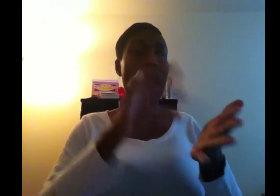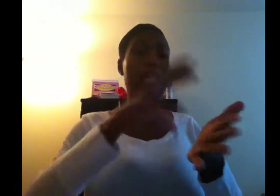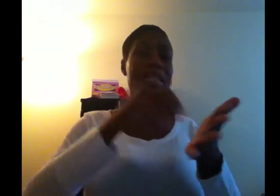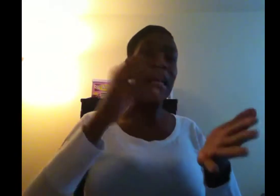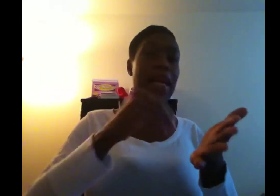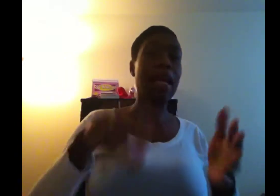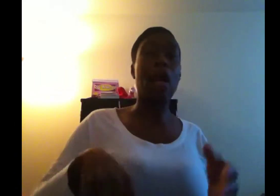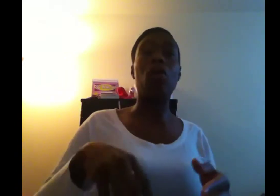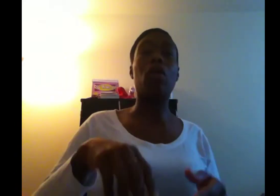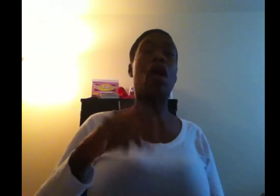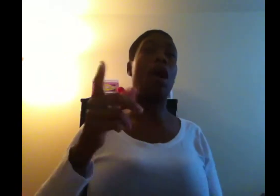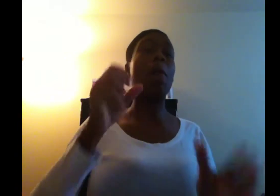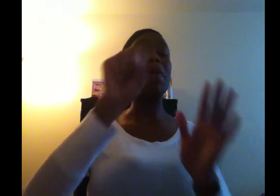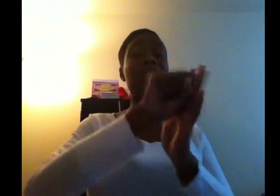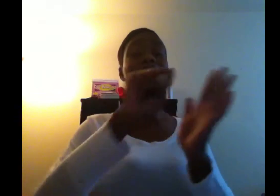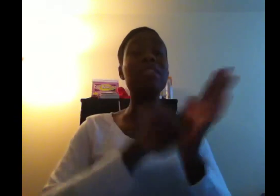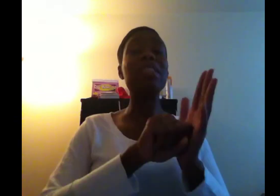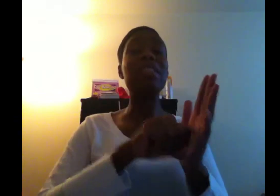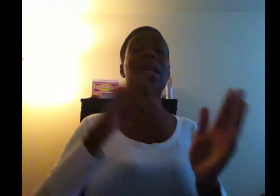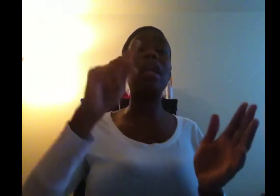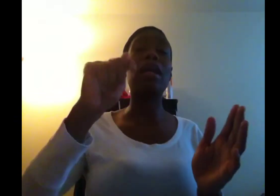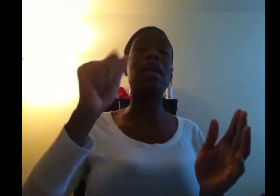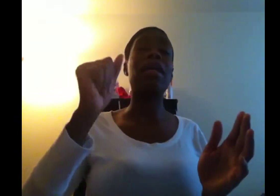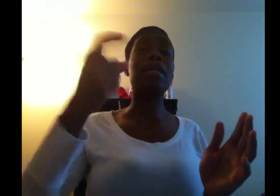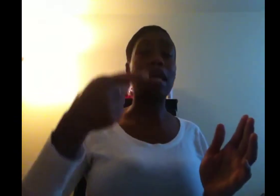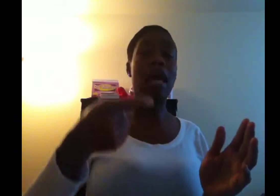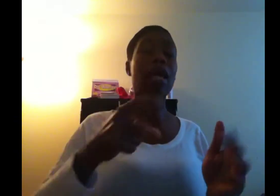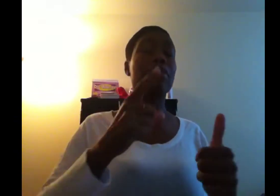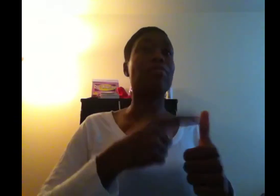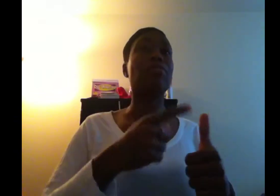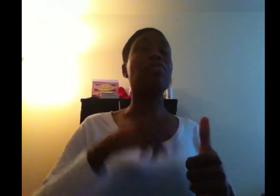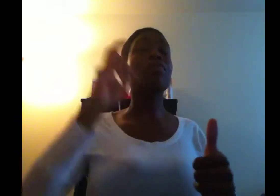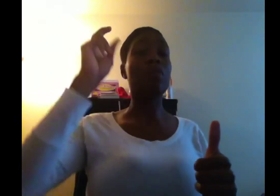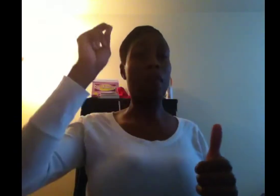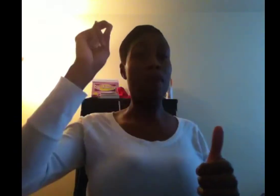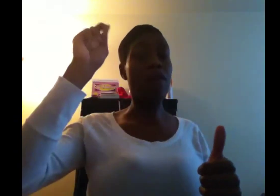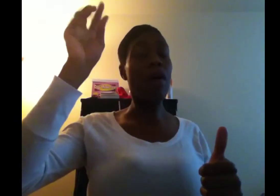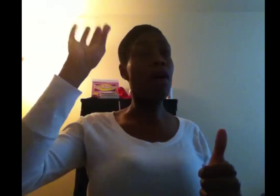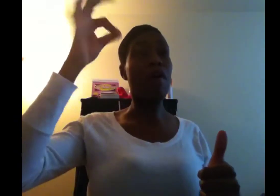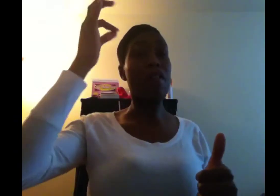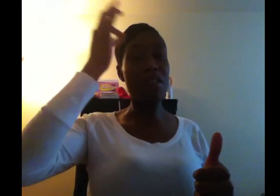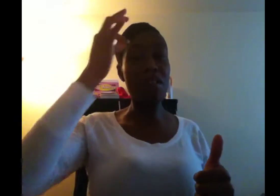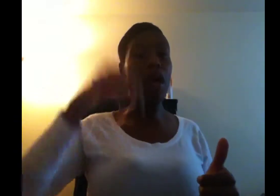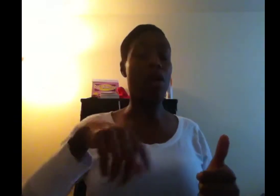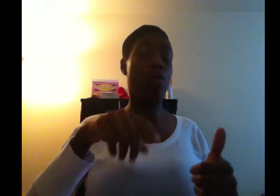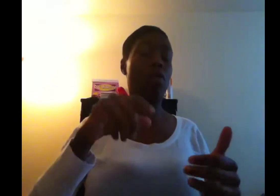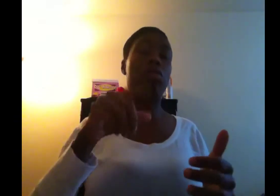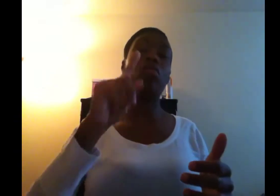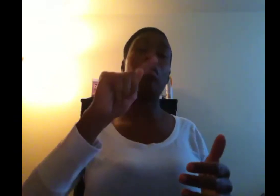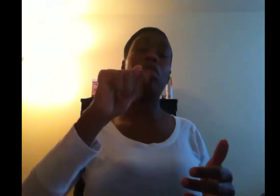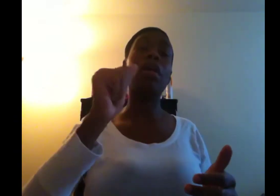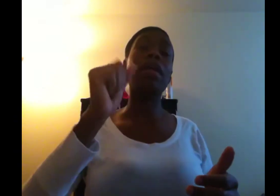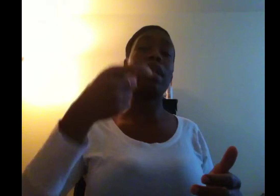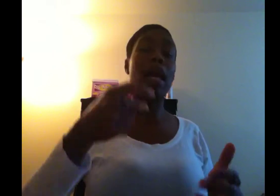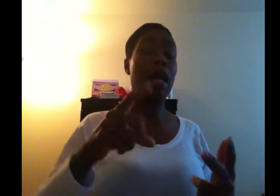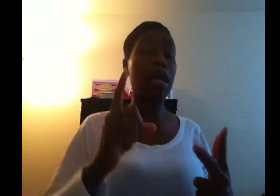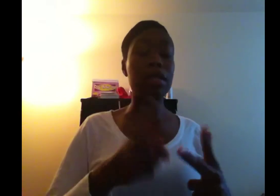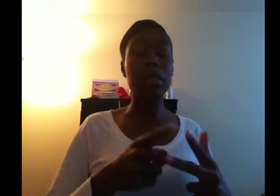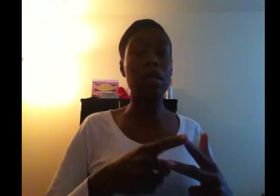take care of annual leave, sick leave, it will divide all of that up. And also if you have situations where perhaps a corporation does